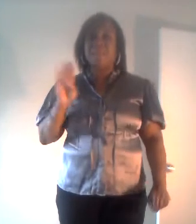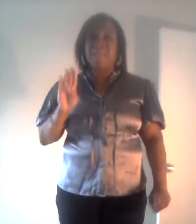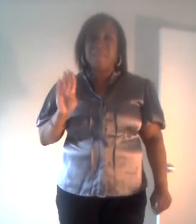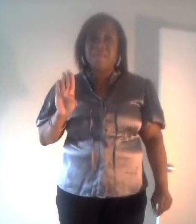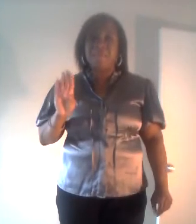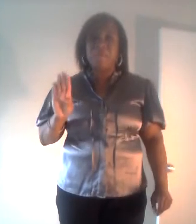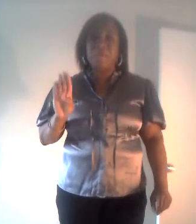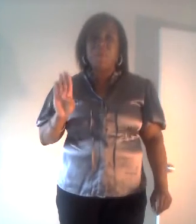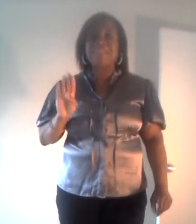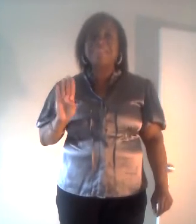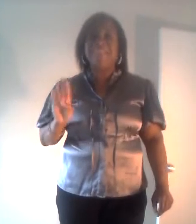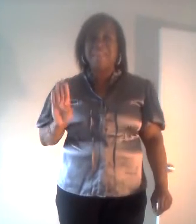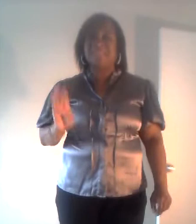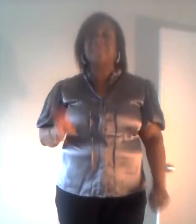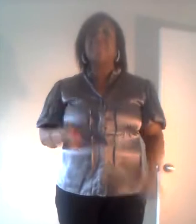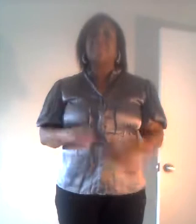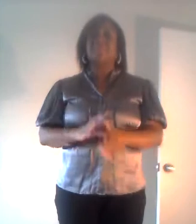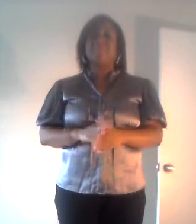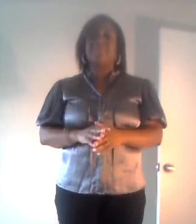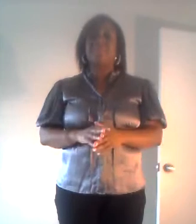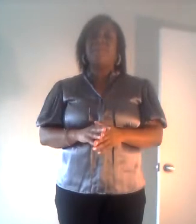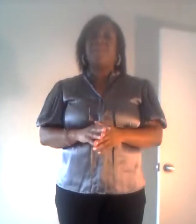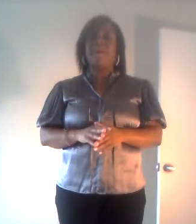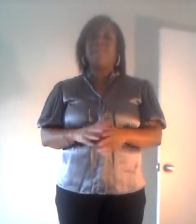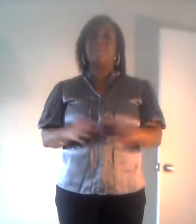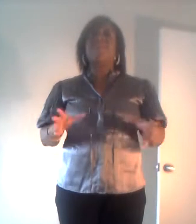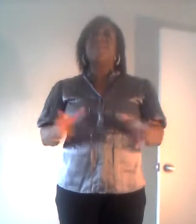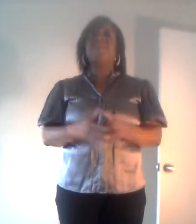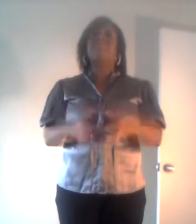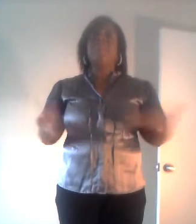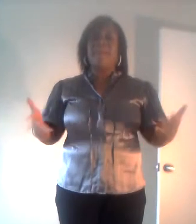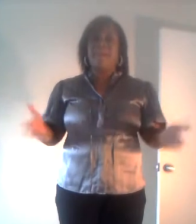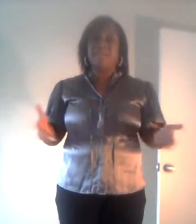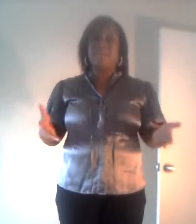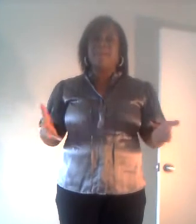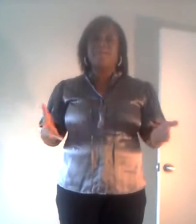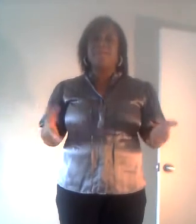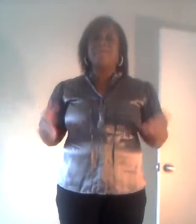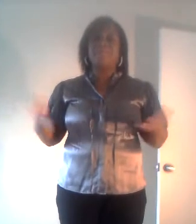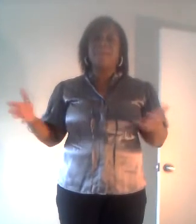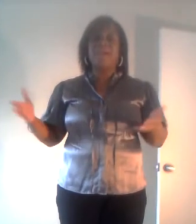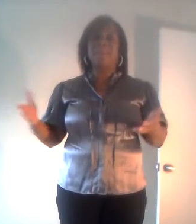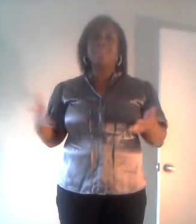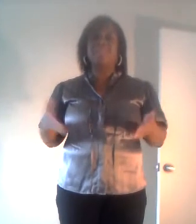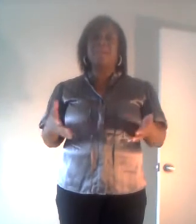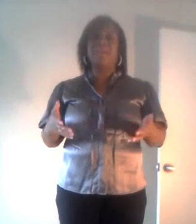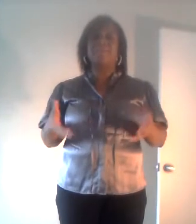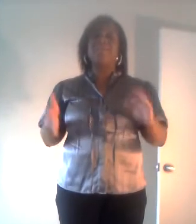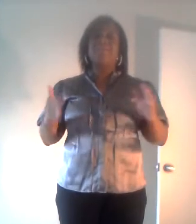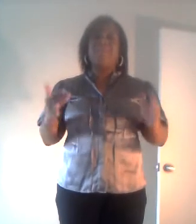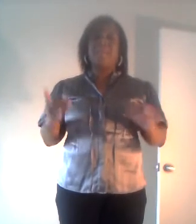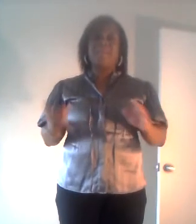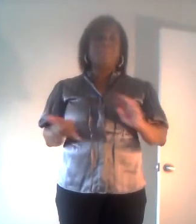in 4 days. And that's because the reason why I have a fried chicken sometimes is because eating